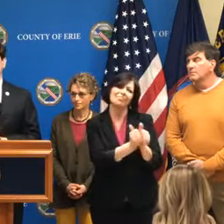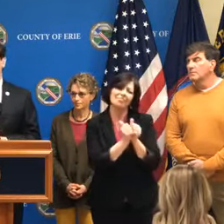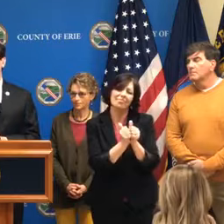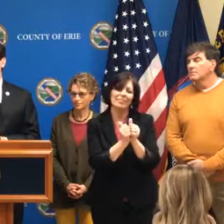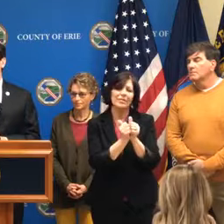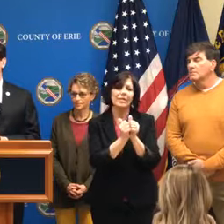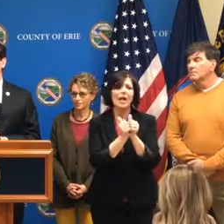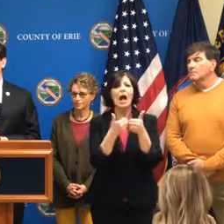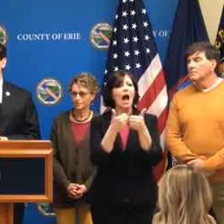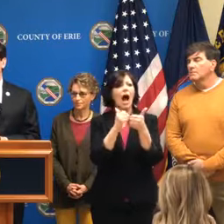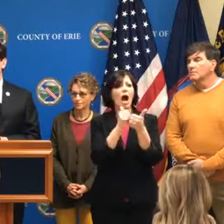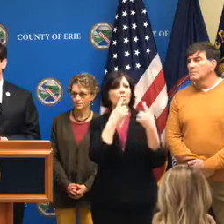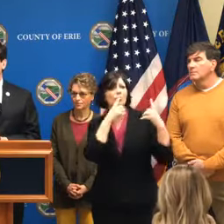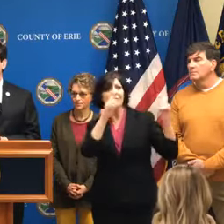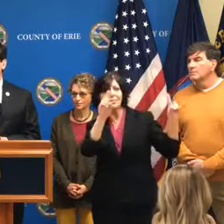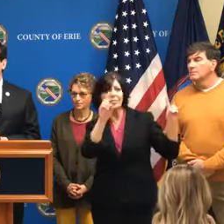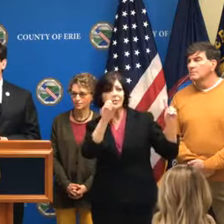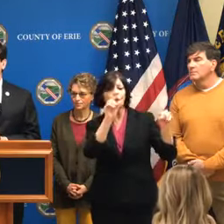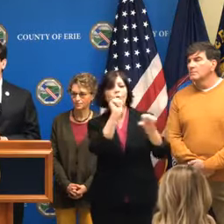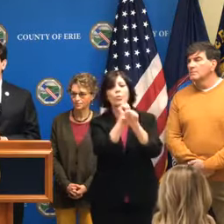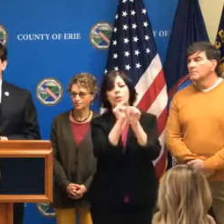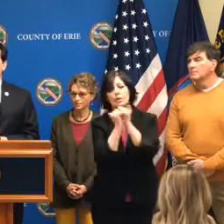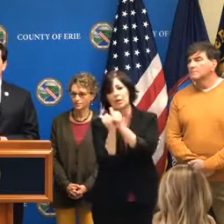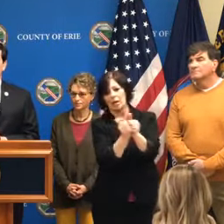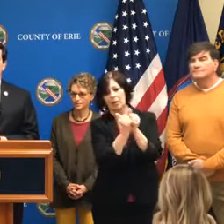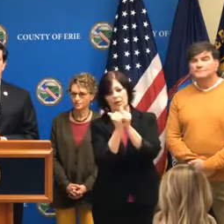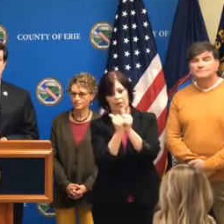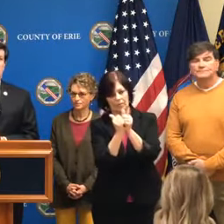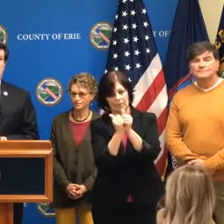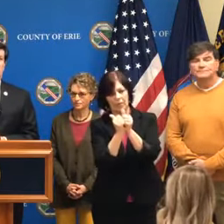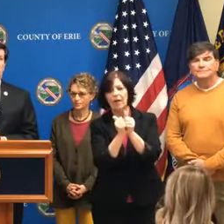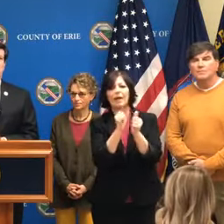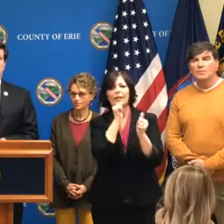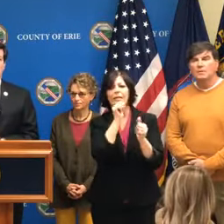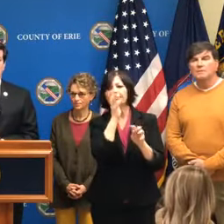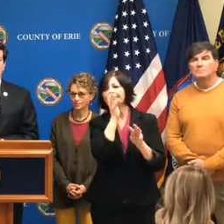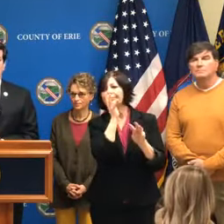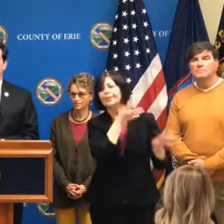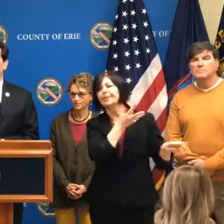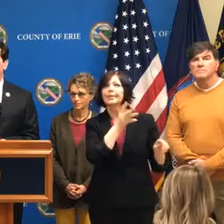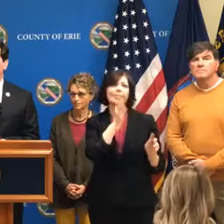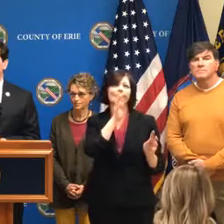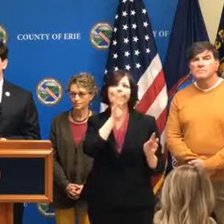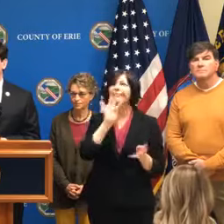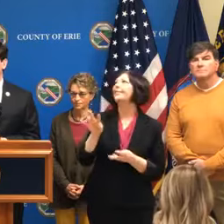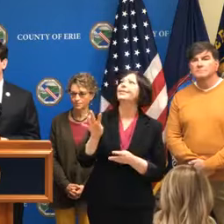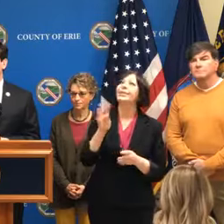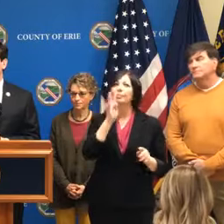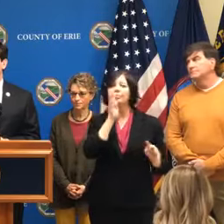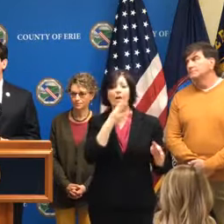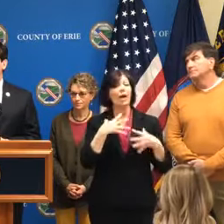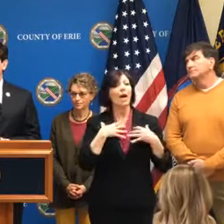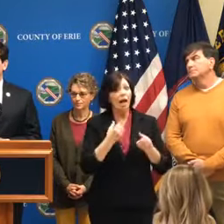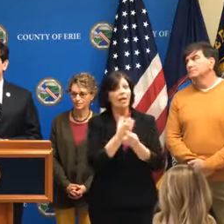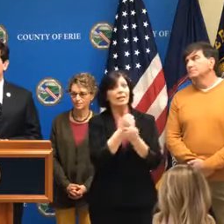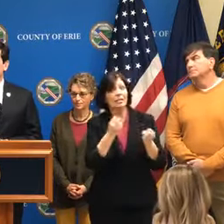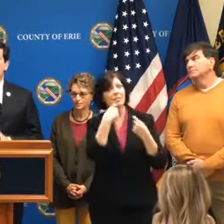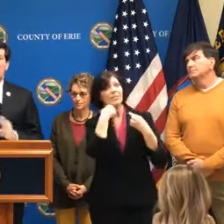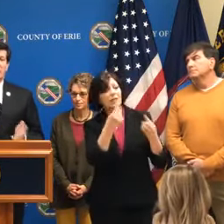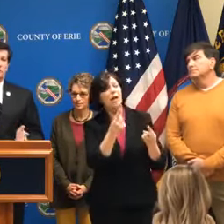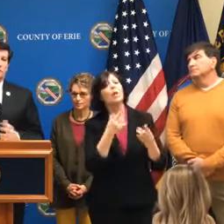we're going to get through this is by working together and not disregarding the recommendations from health, safety, and other